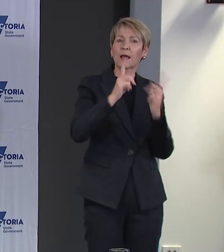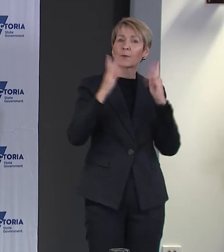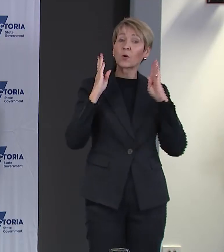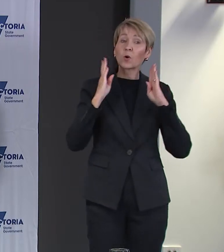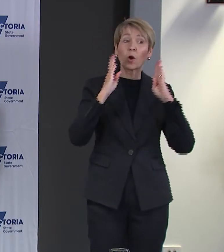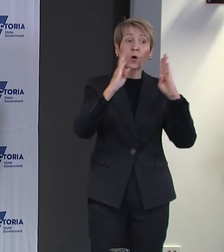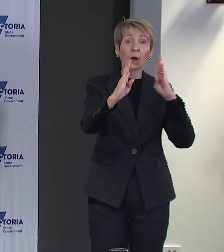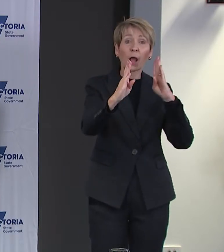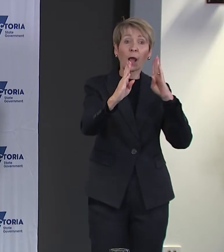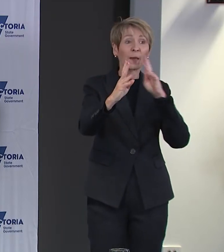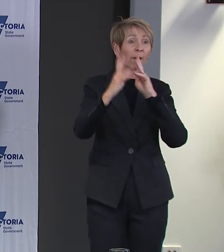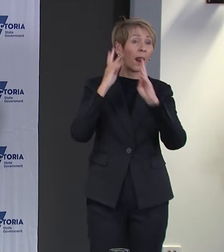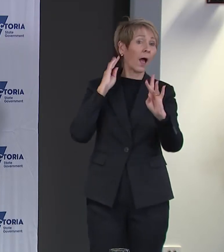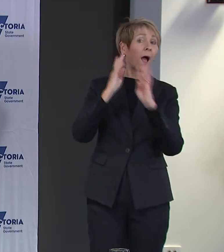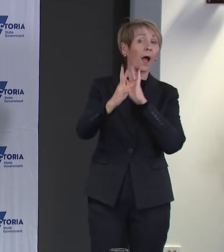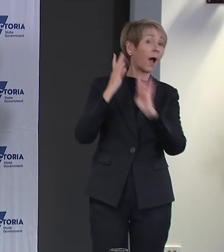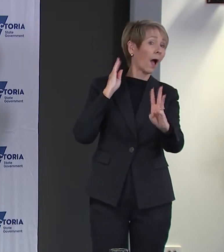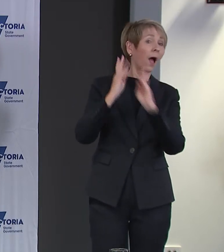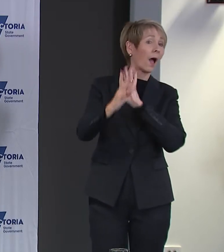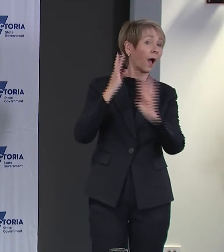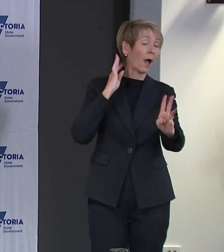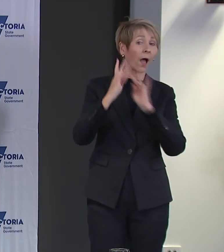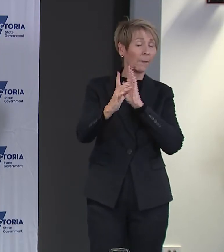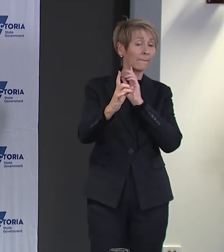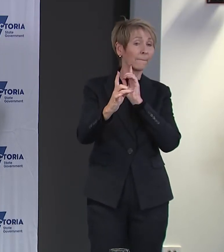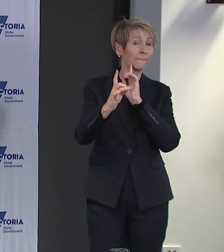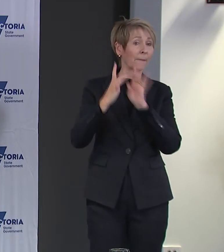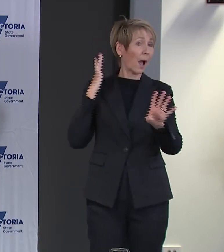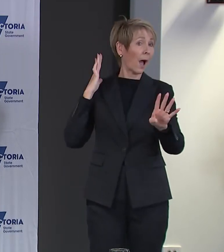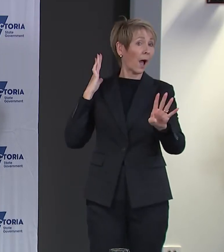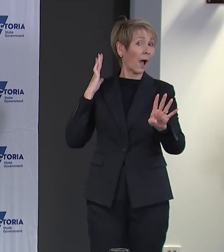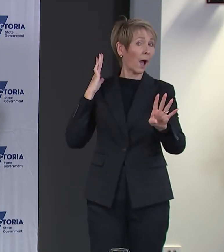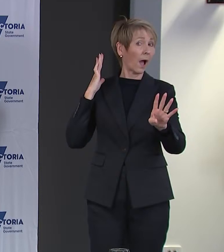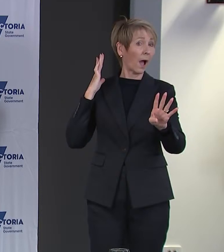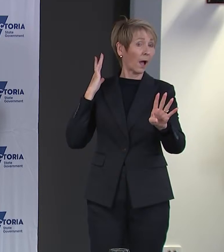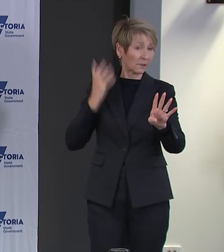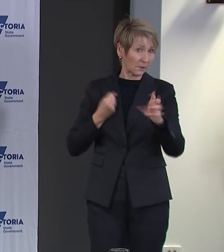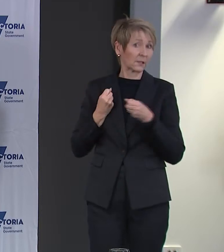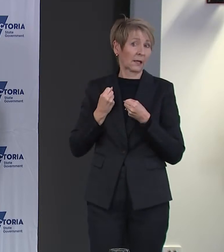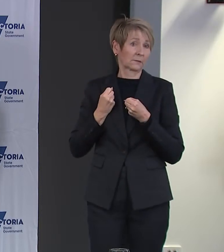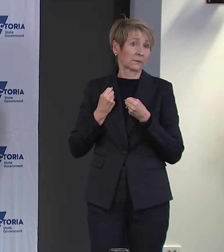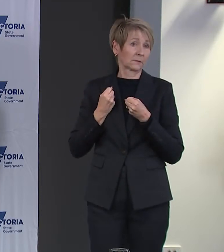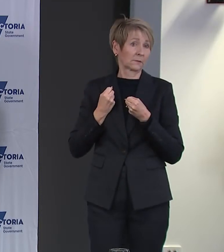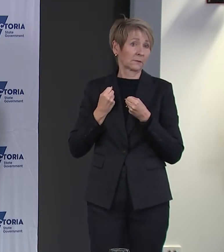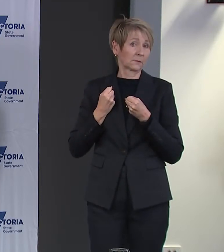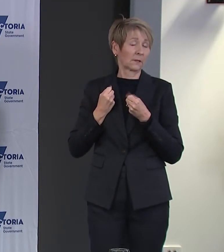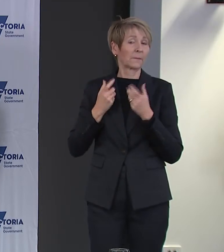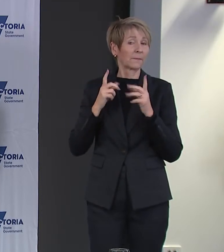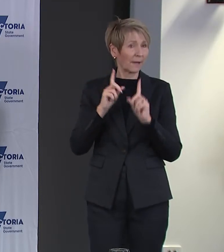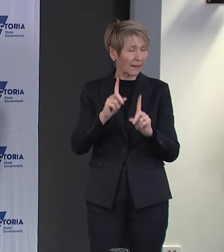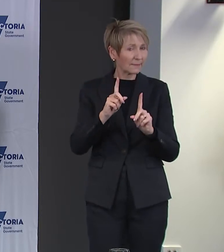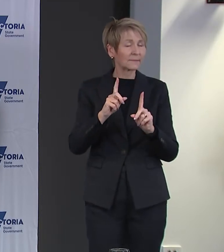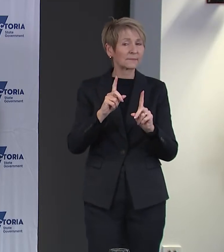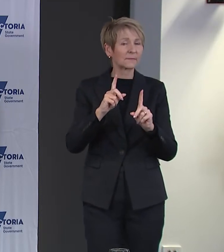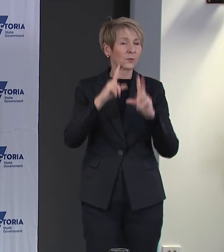Great that we're flagging it, great that people are responding and getting tested because they see that exposure site, but we can run this down as for every